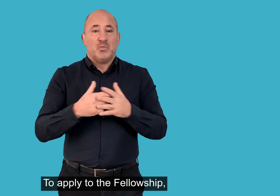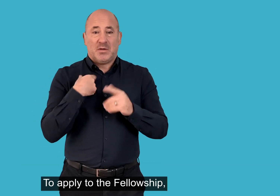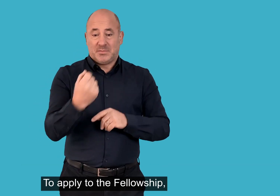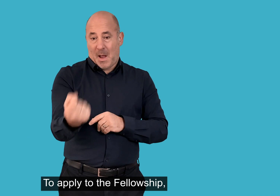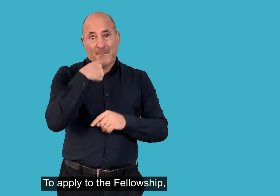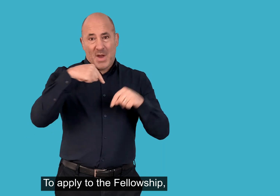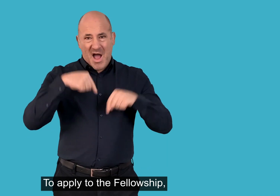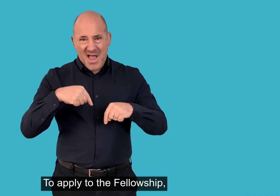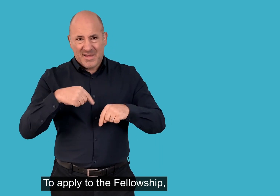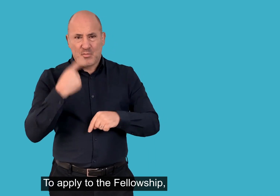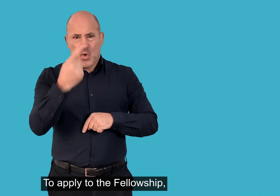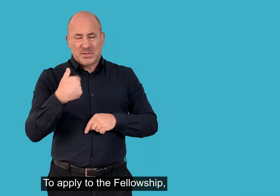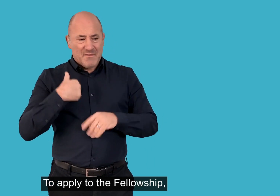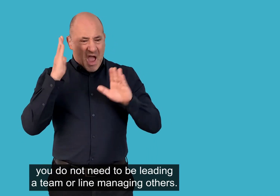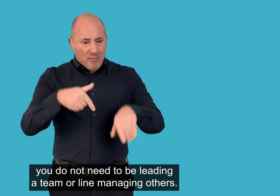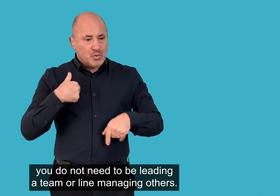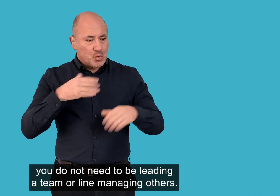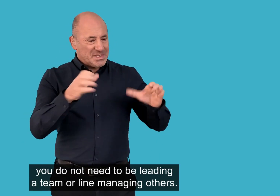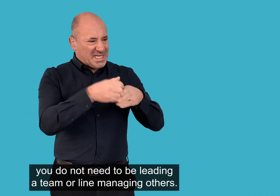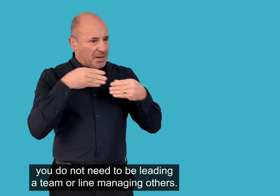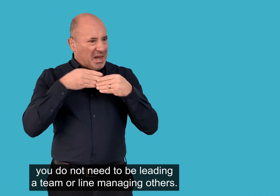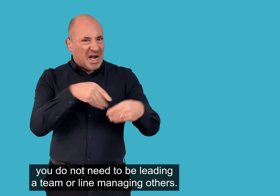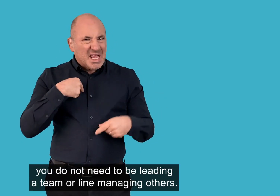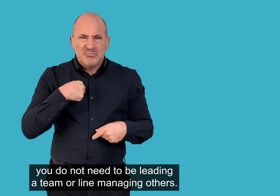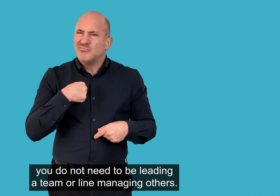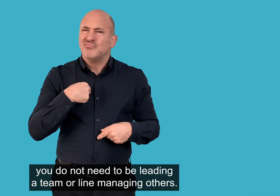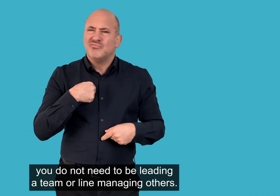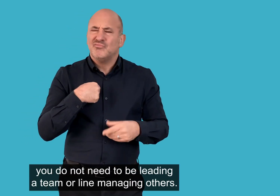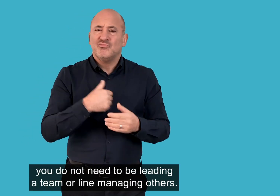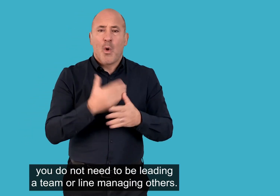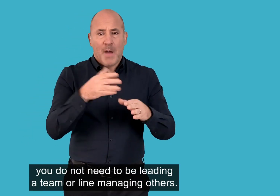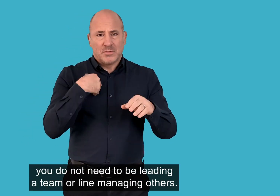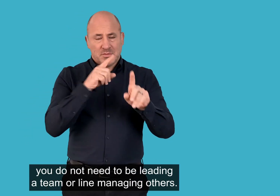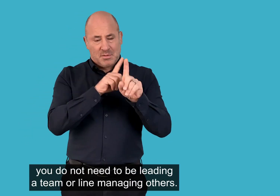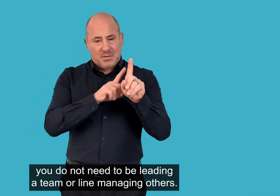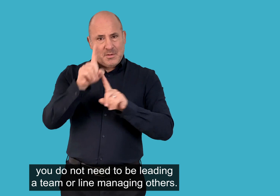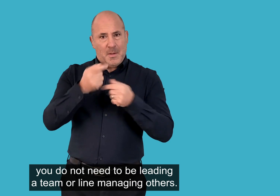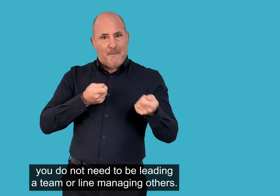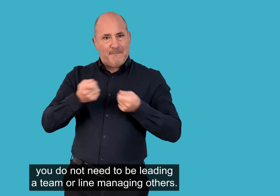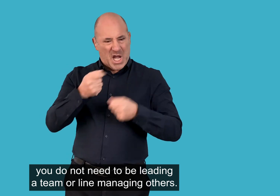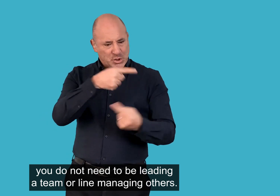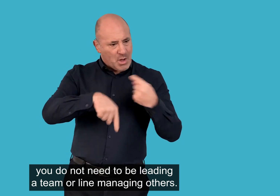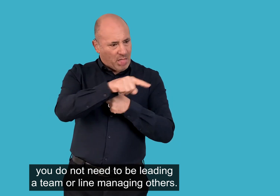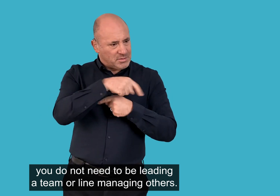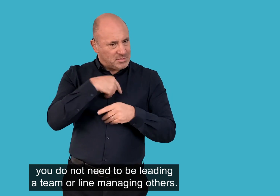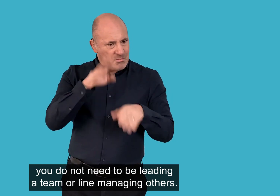To apply to the fellowship, you do not need to be leading a team or line managing others.